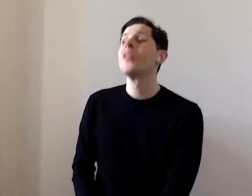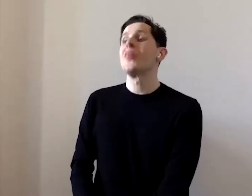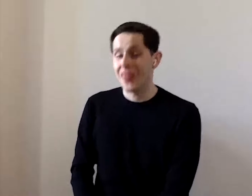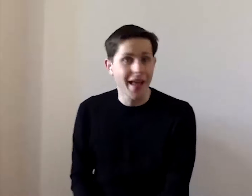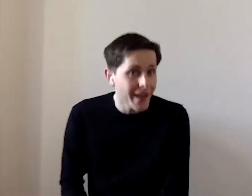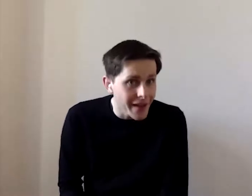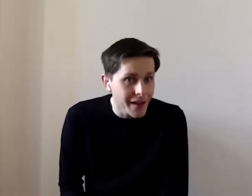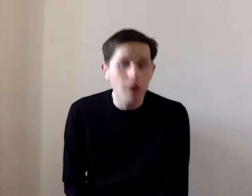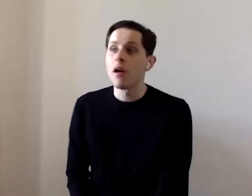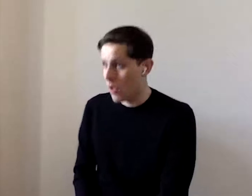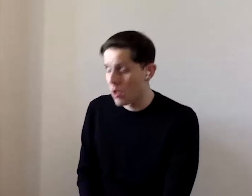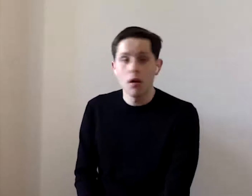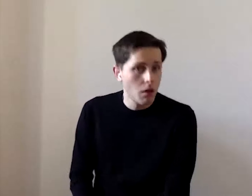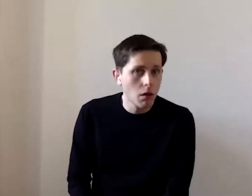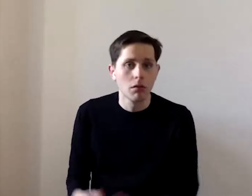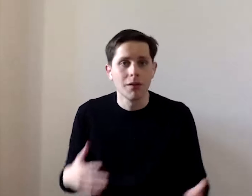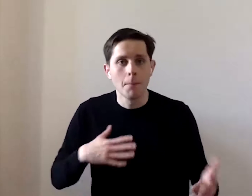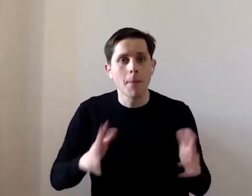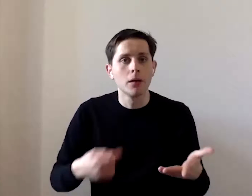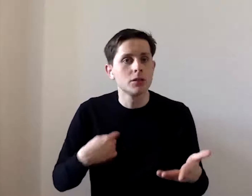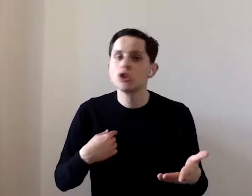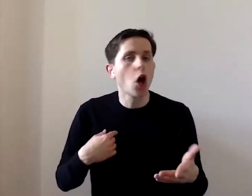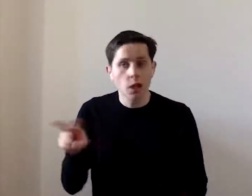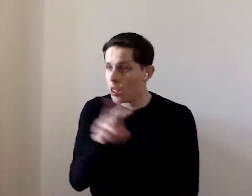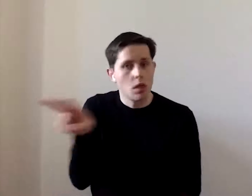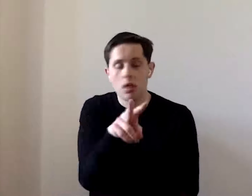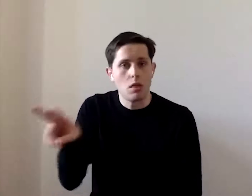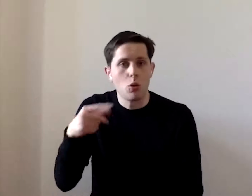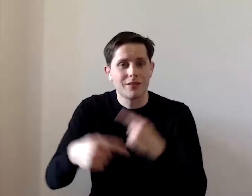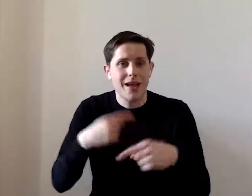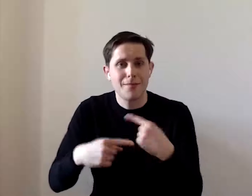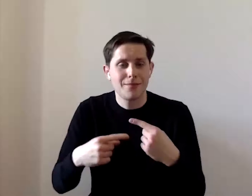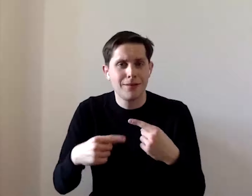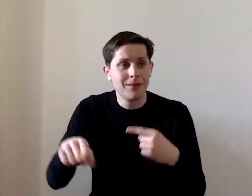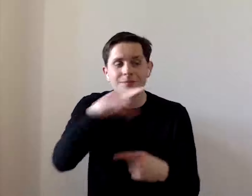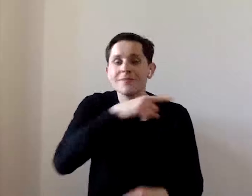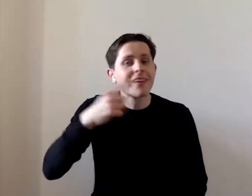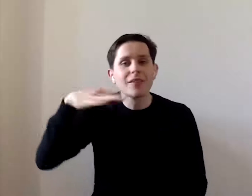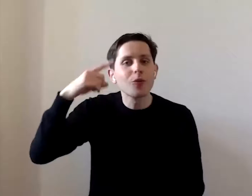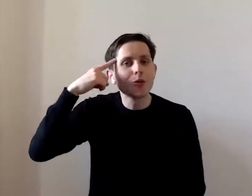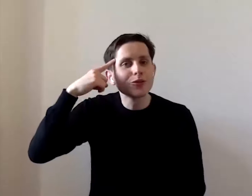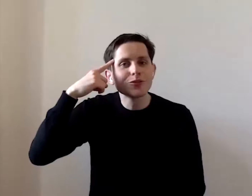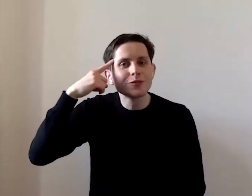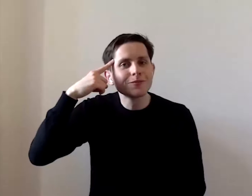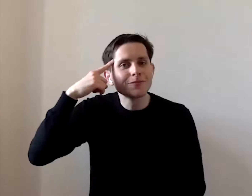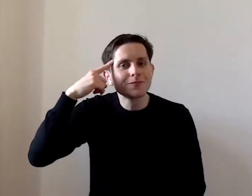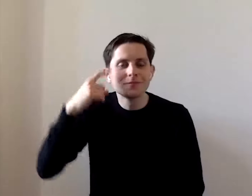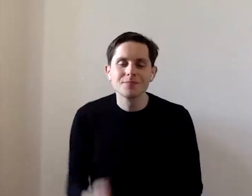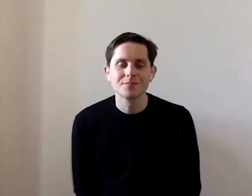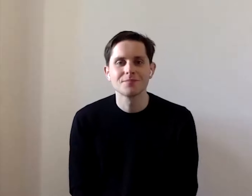and then I need to perhaps look at the screen and the visual representation of what I'm being taught and work in that way. And there often isn't that consideration in